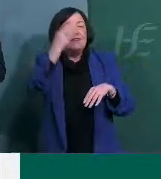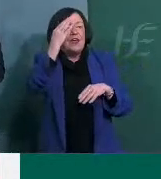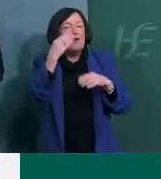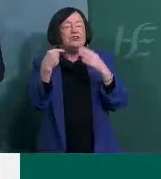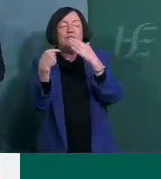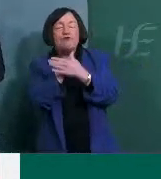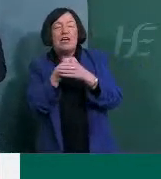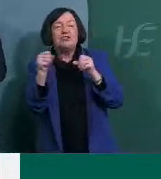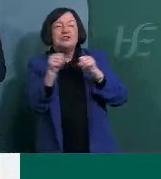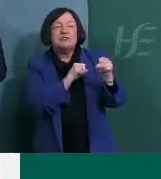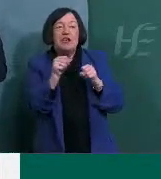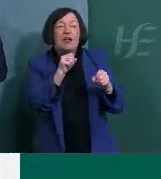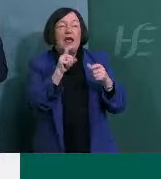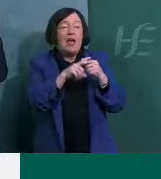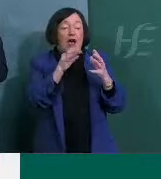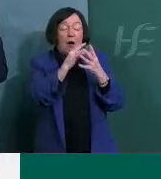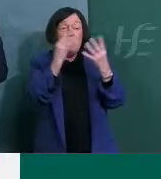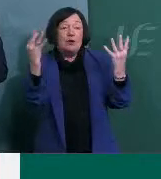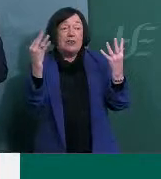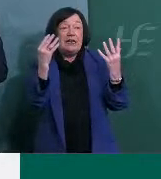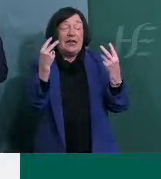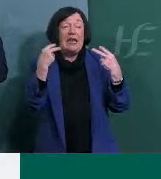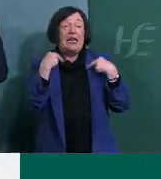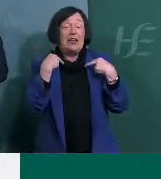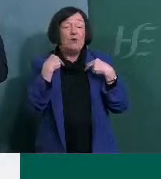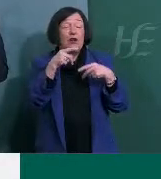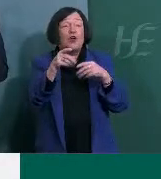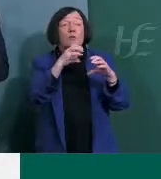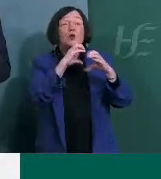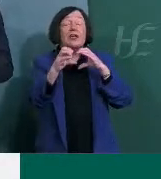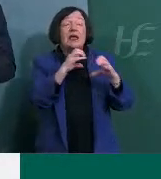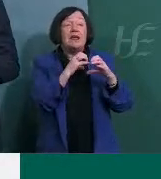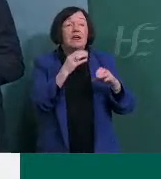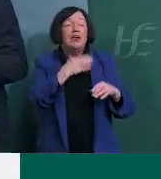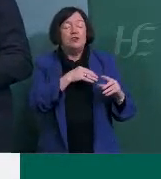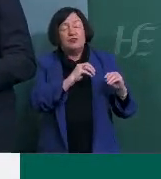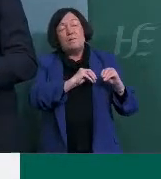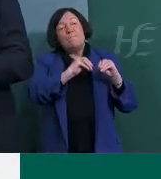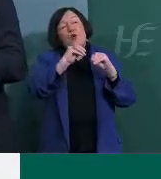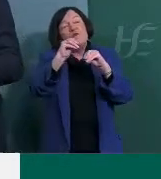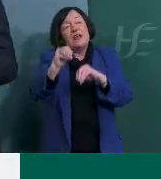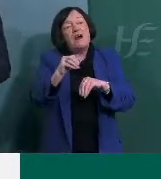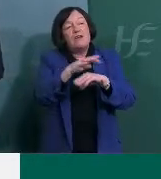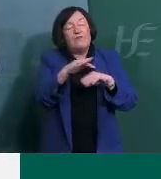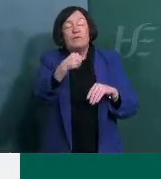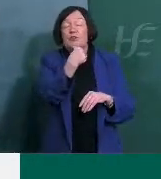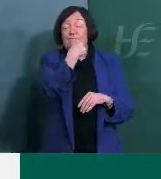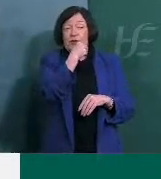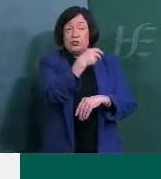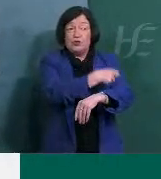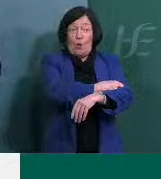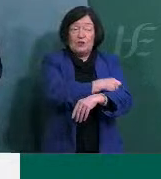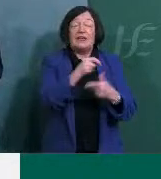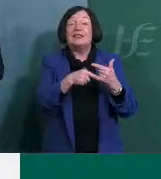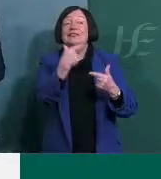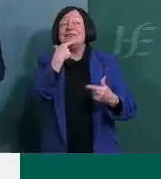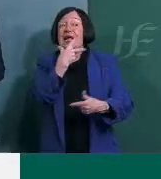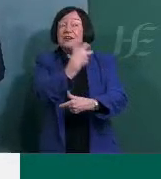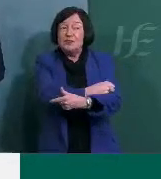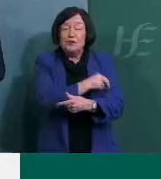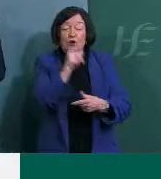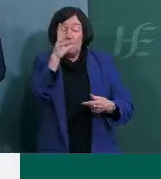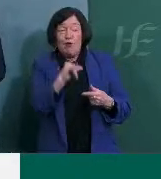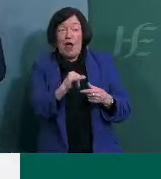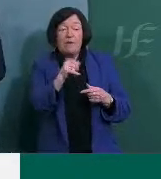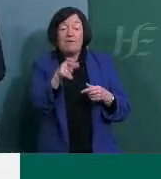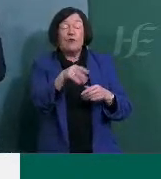Immigration Service, and also multilingual communications. So just moving on then from the sort of first dose and second dose of primary dose